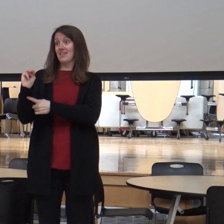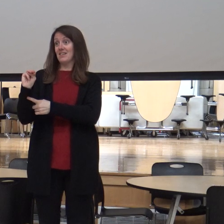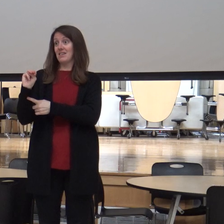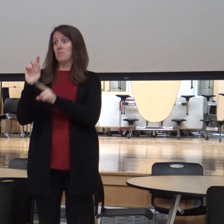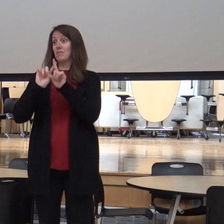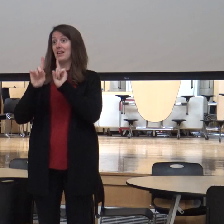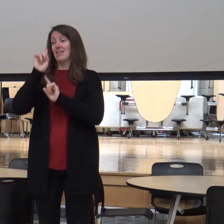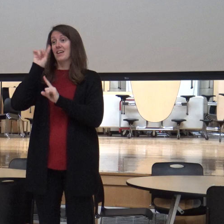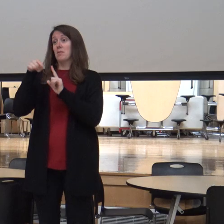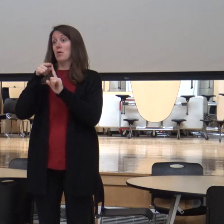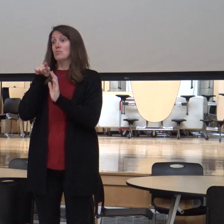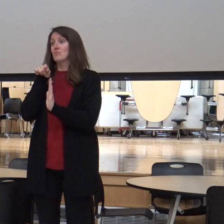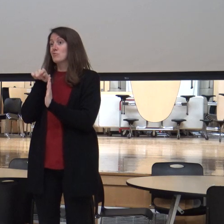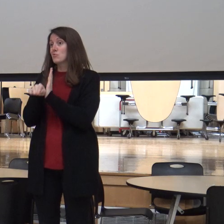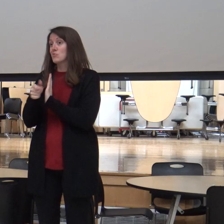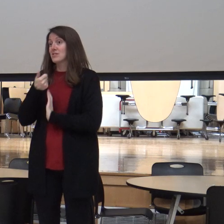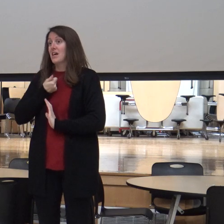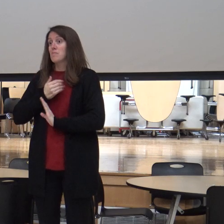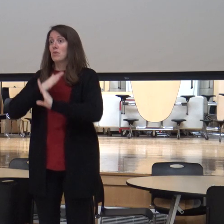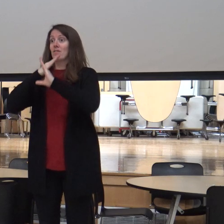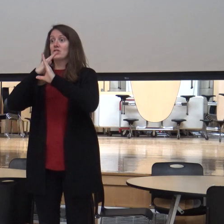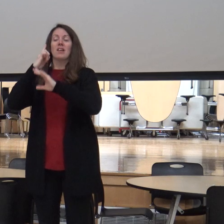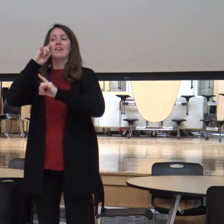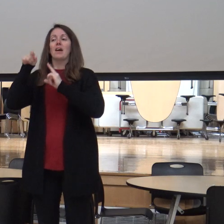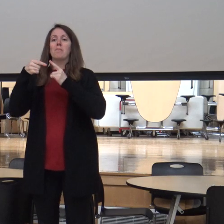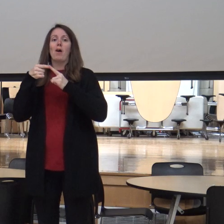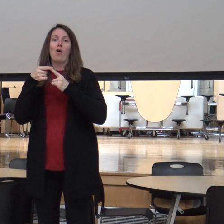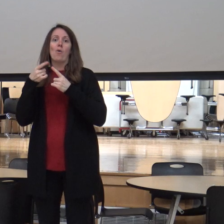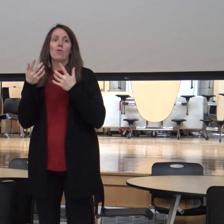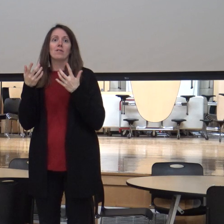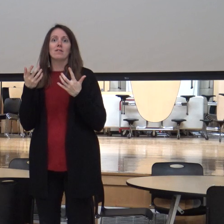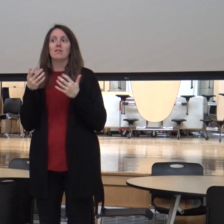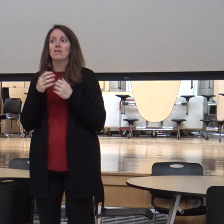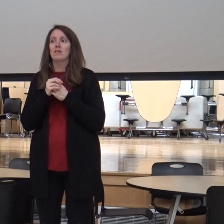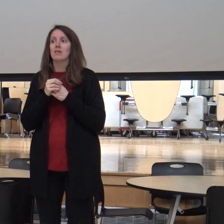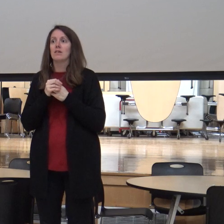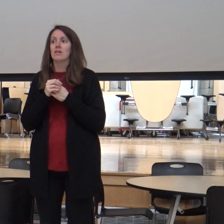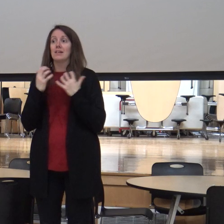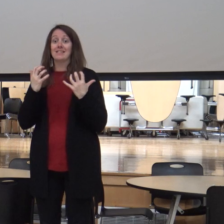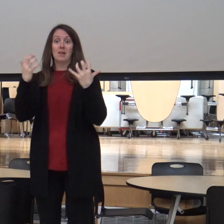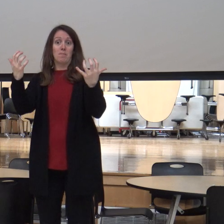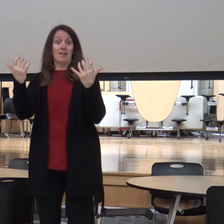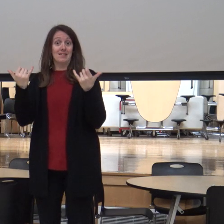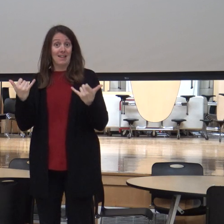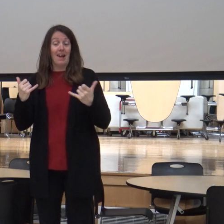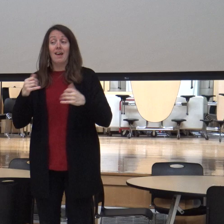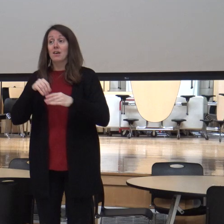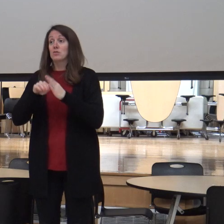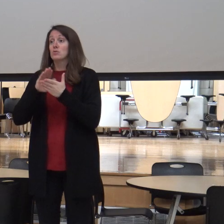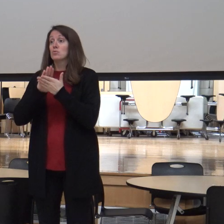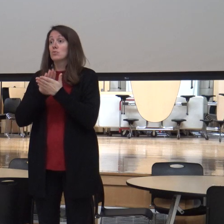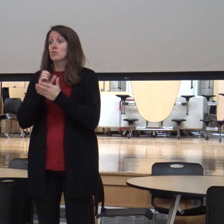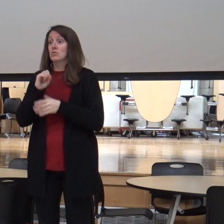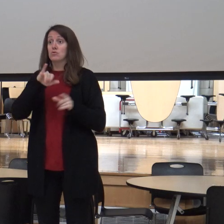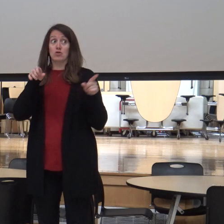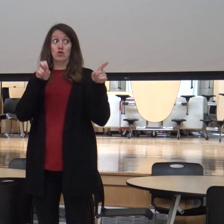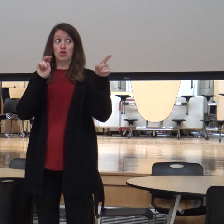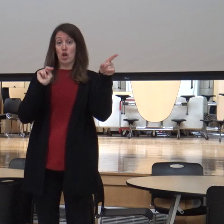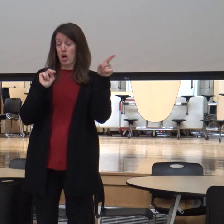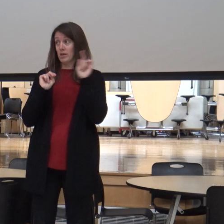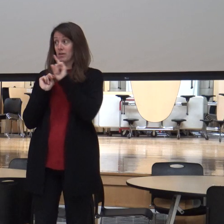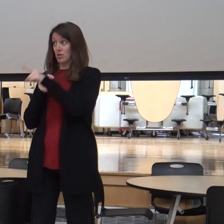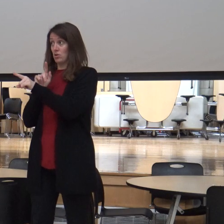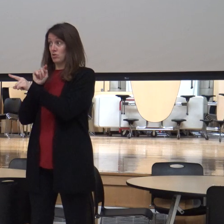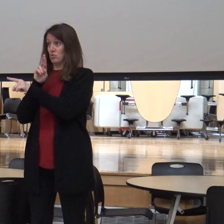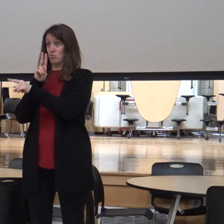leadership, but I think about suicide prevention. I think about the assembly today. So, John, I don't